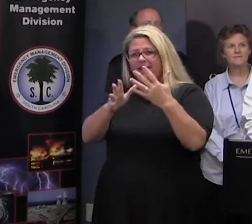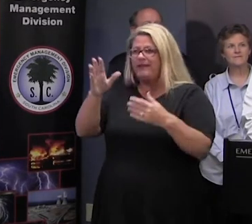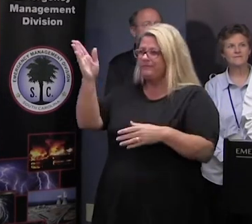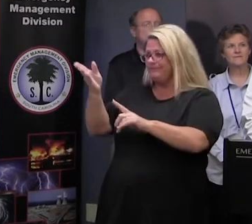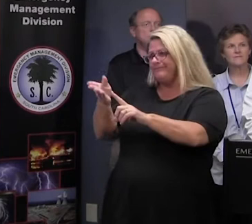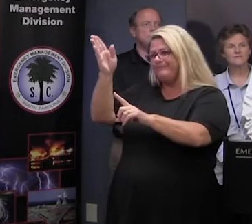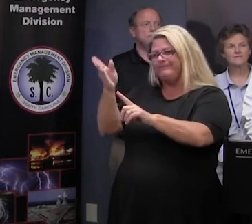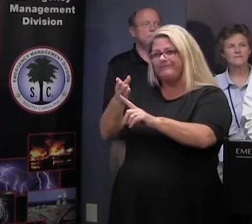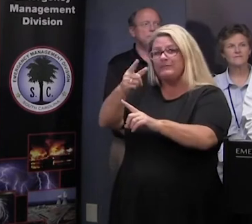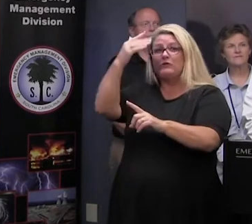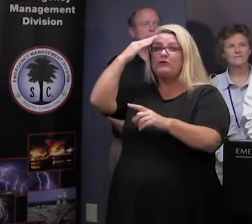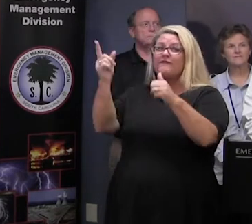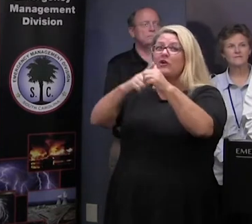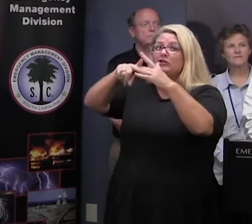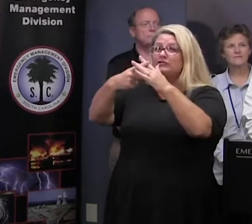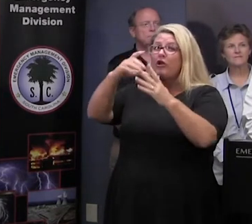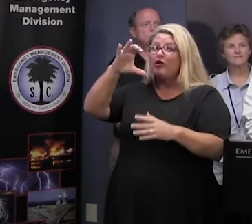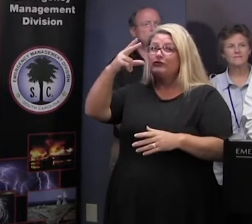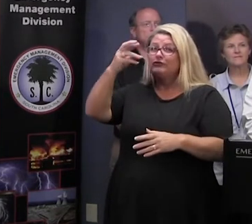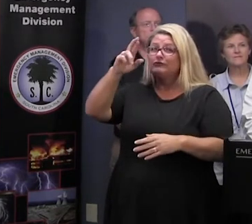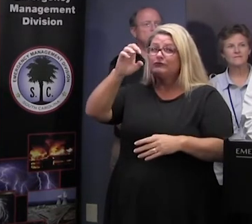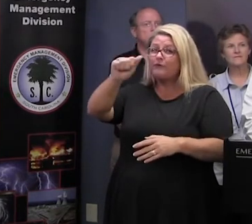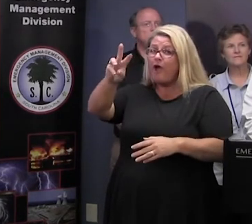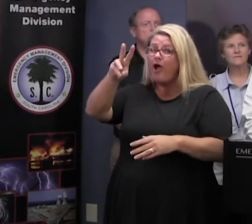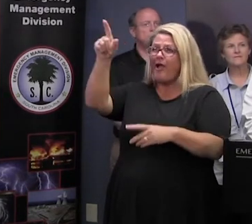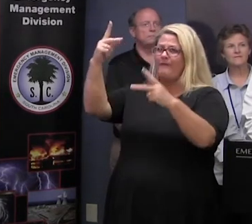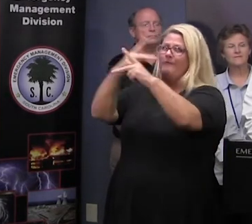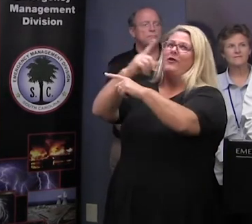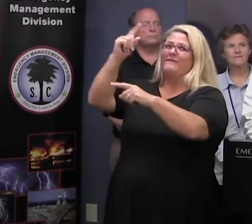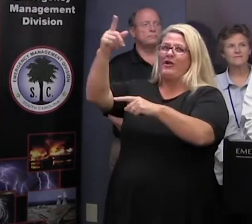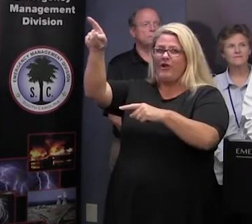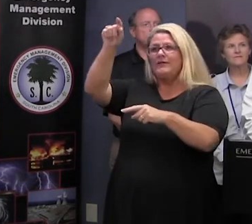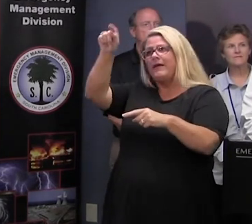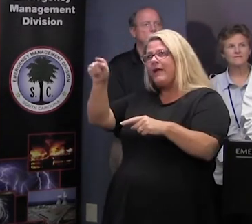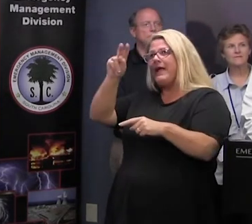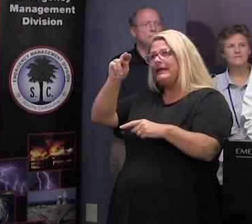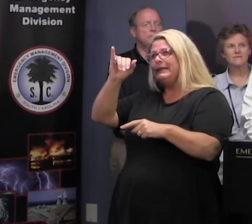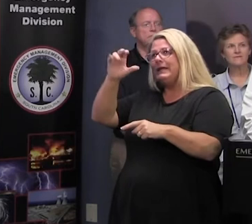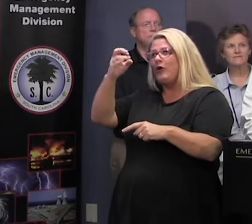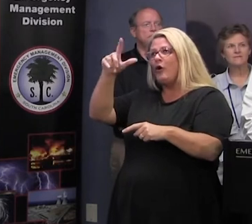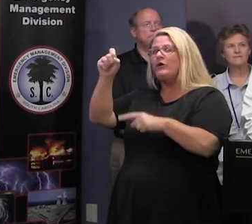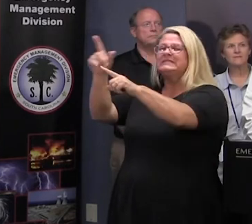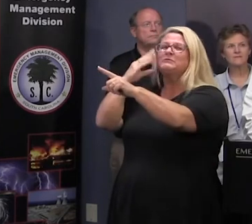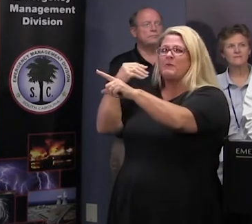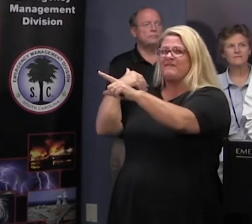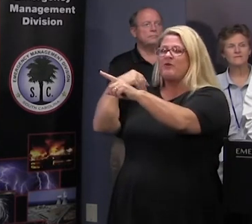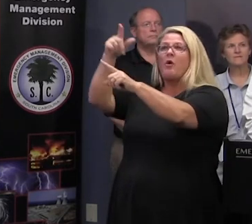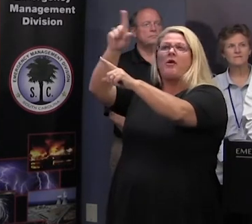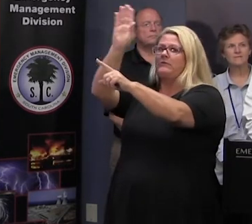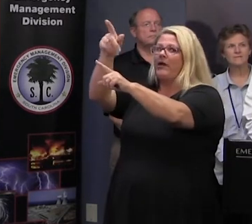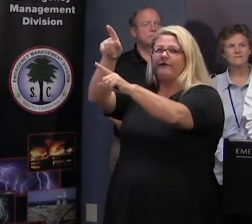you know, it started in Chiral. They'd never seen flooding like that. Then it went back to Nichols. They have seen flooding like that. We had flooding